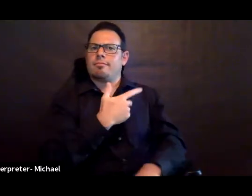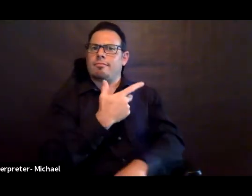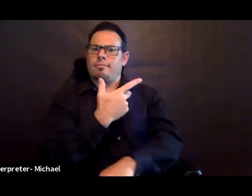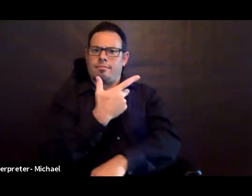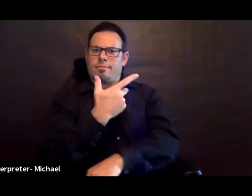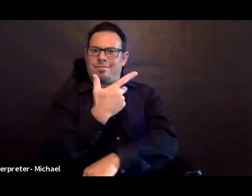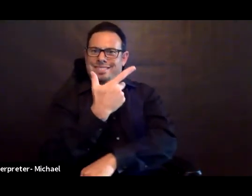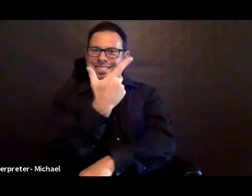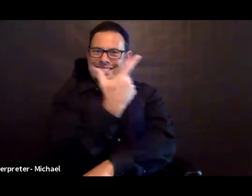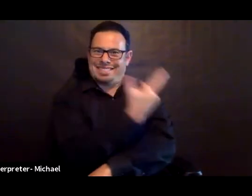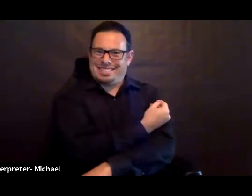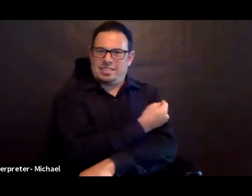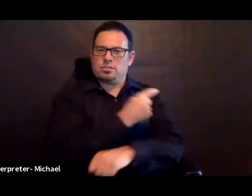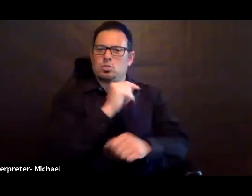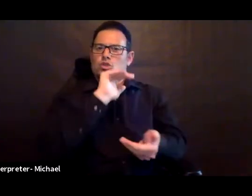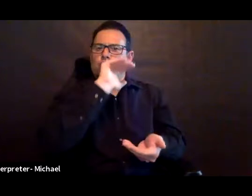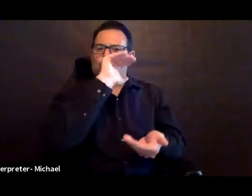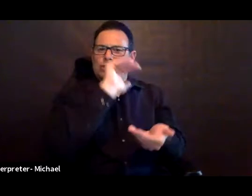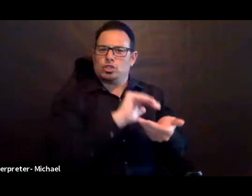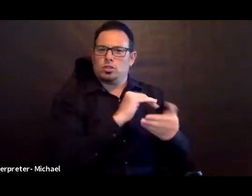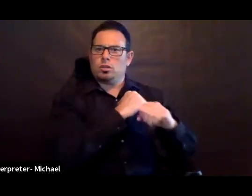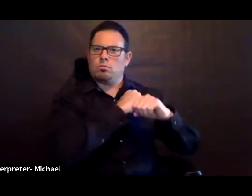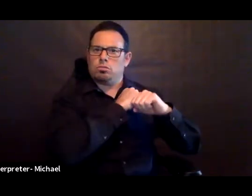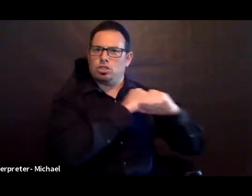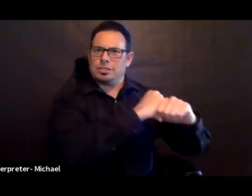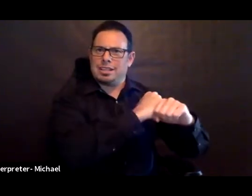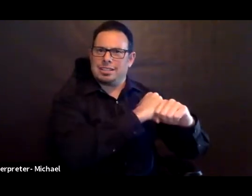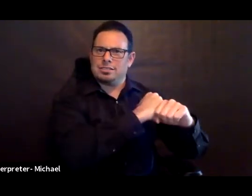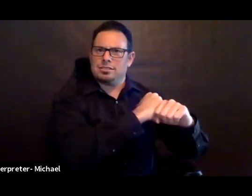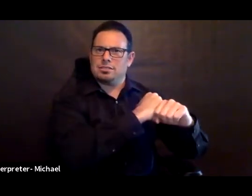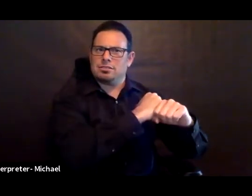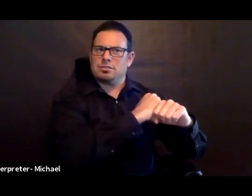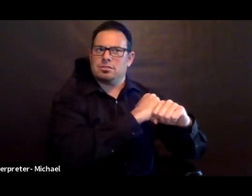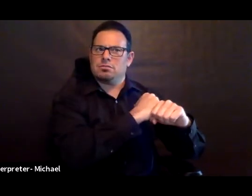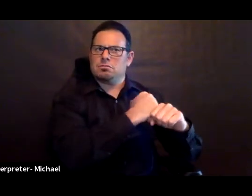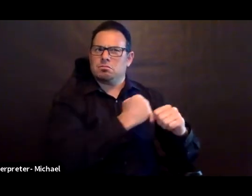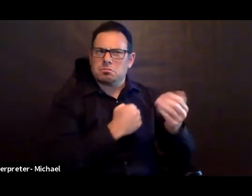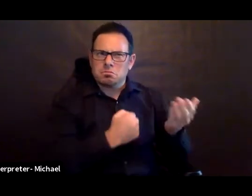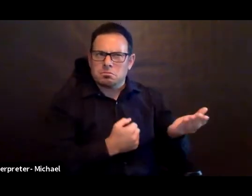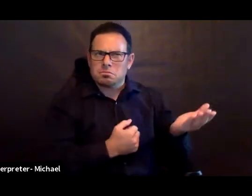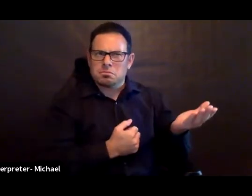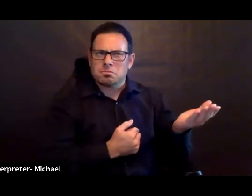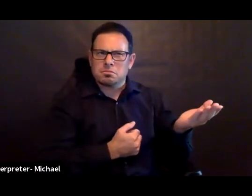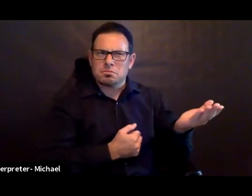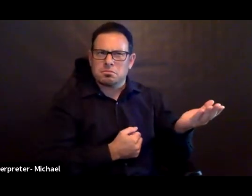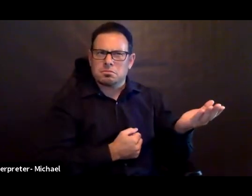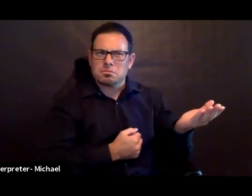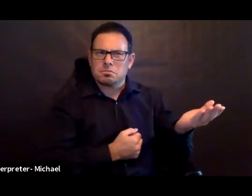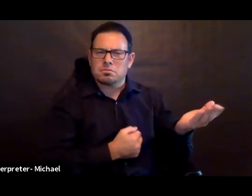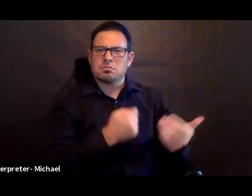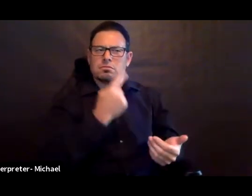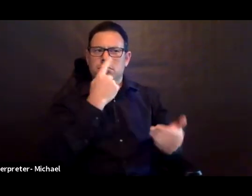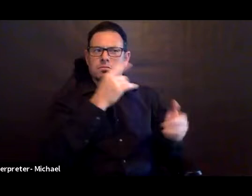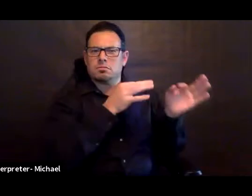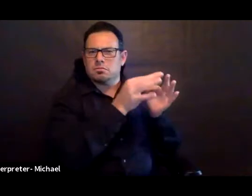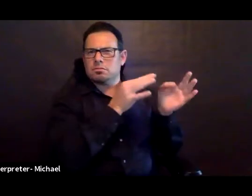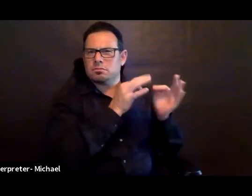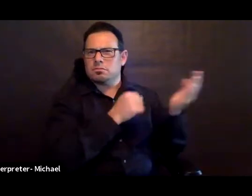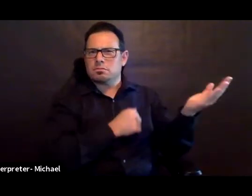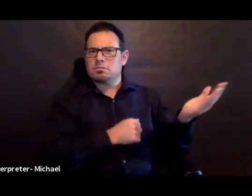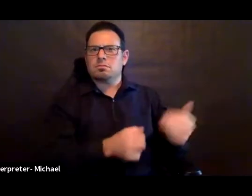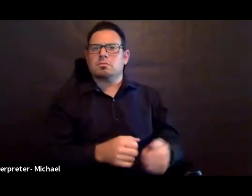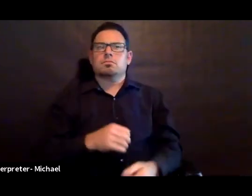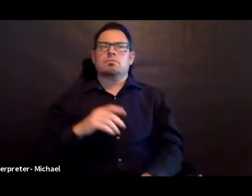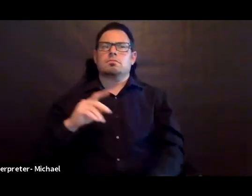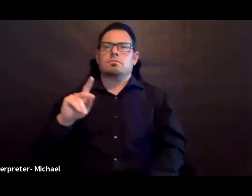Chris, can you take that? Sure. Well, I'll tell you that I received the Pfizer vaccine myself, and